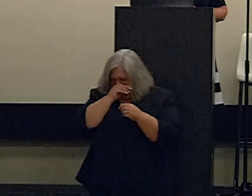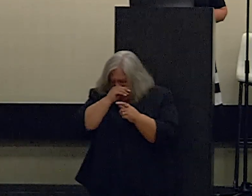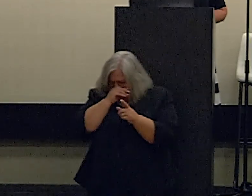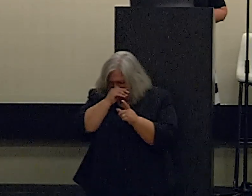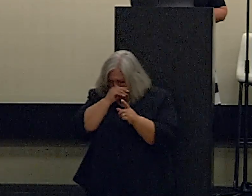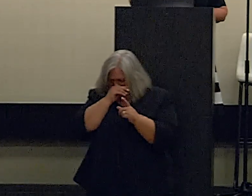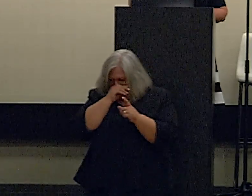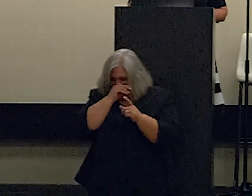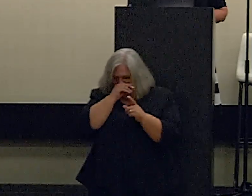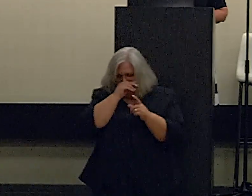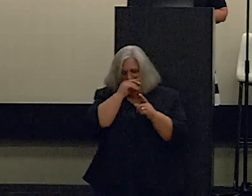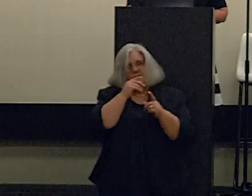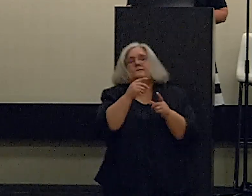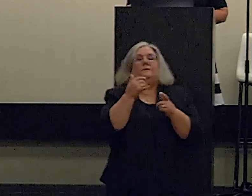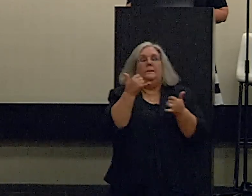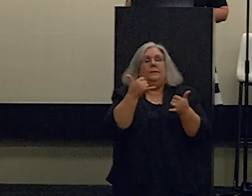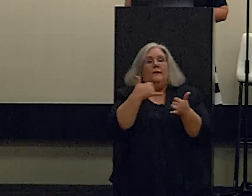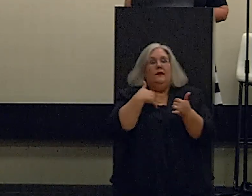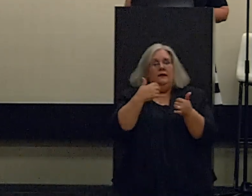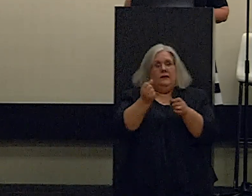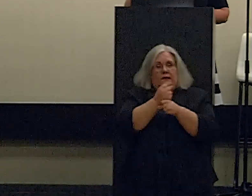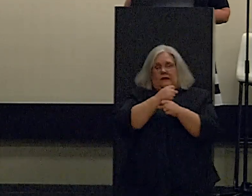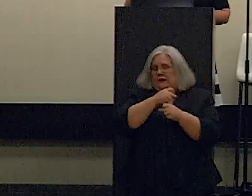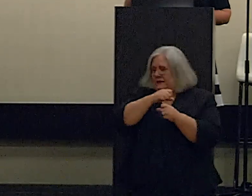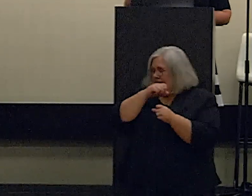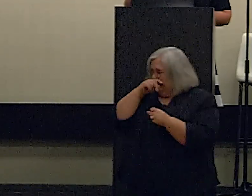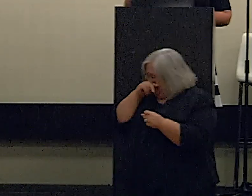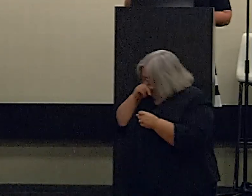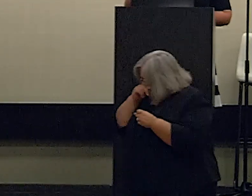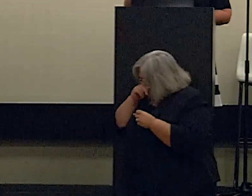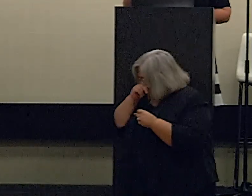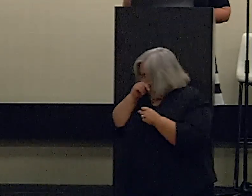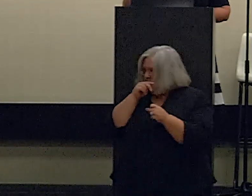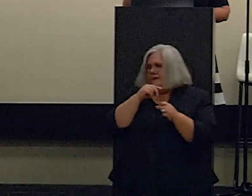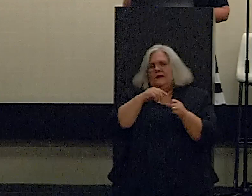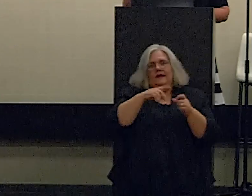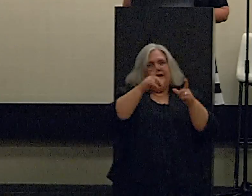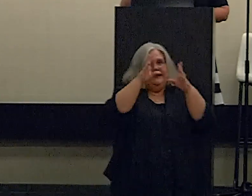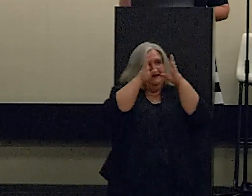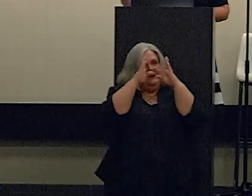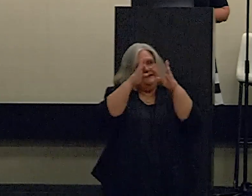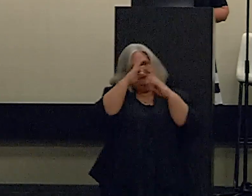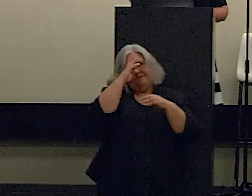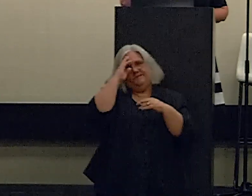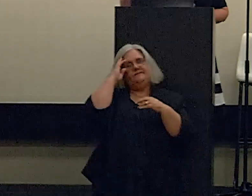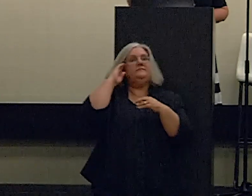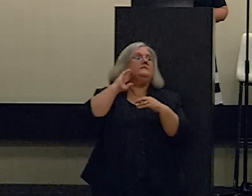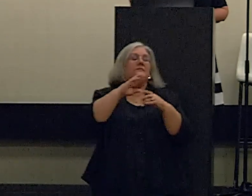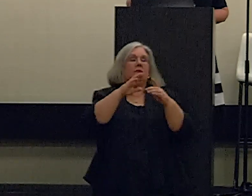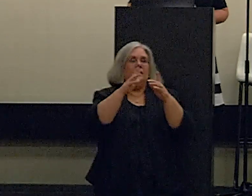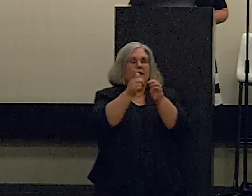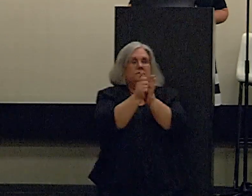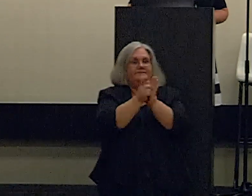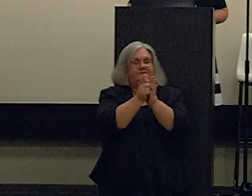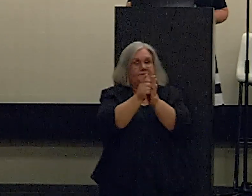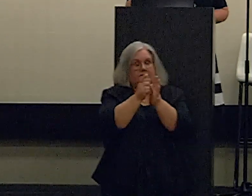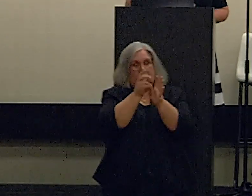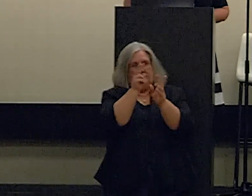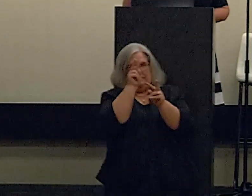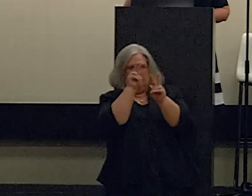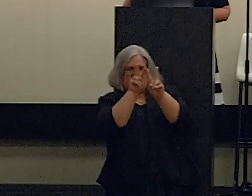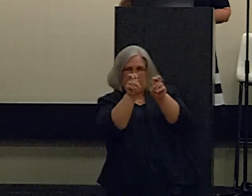a conscious decision to pay attention to little things and not just let what I see on the